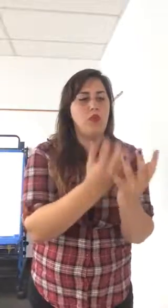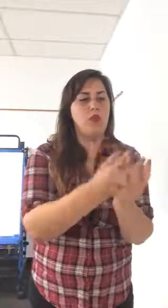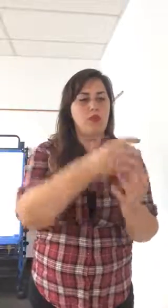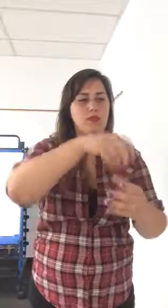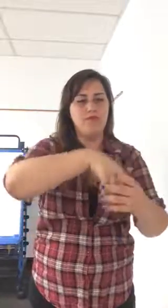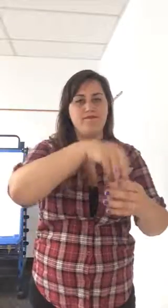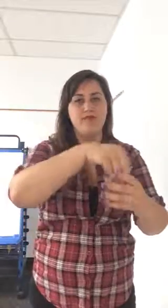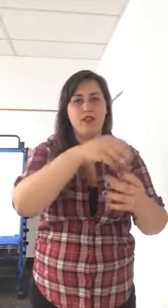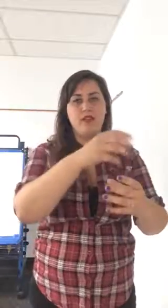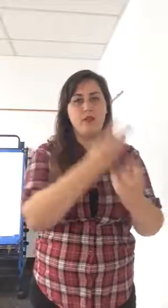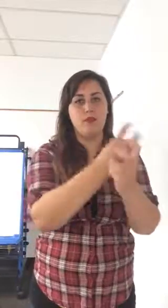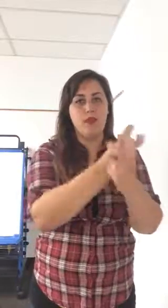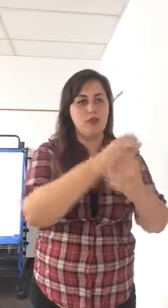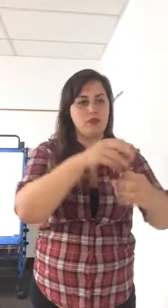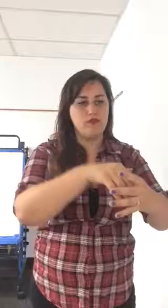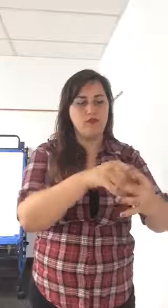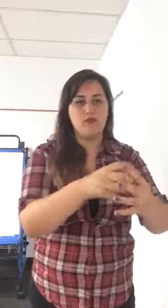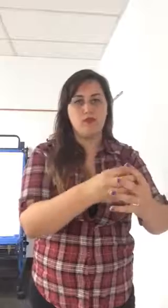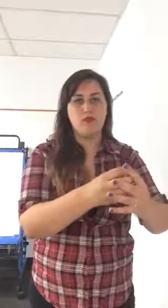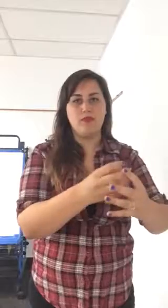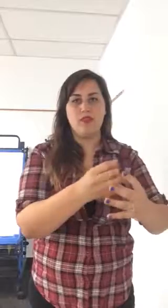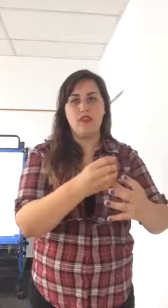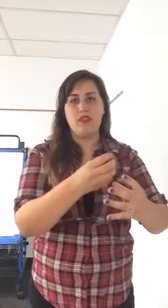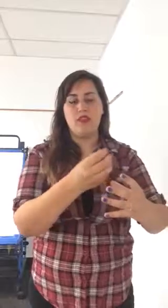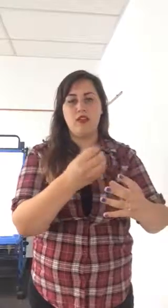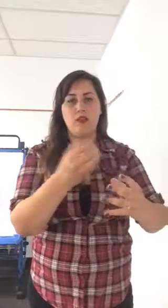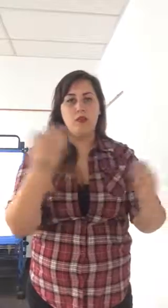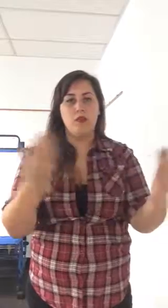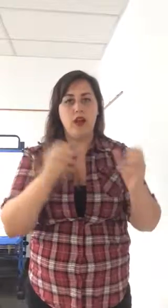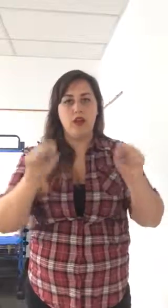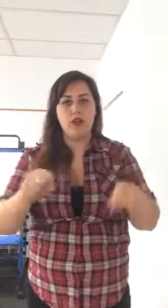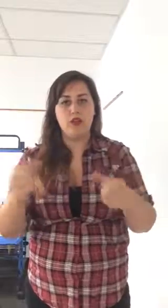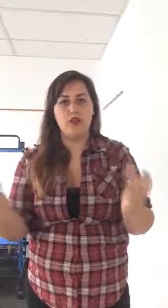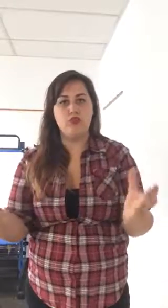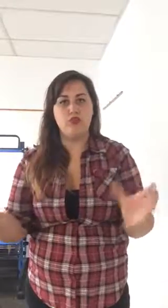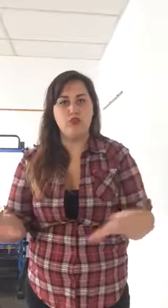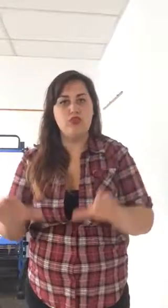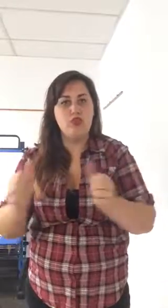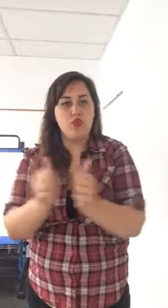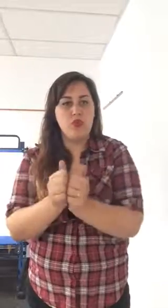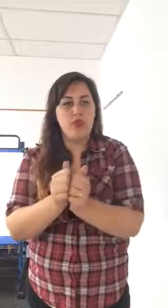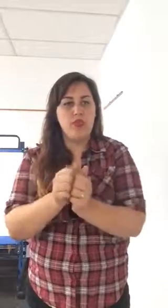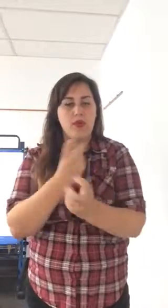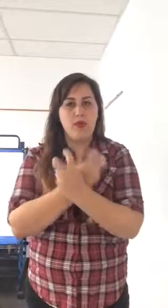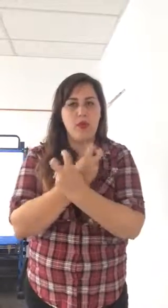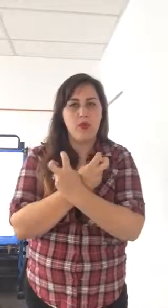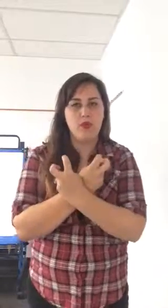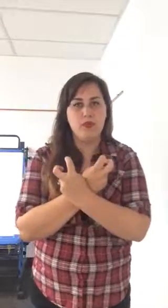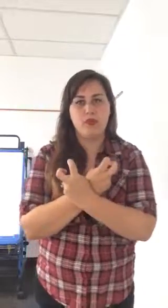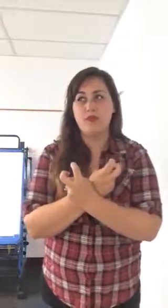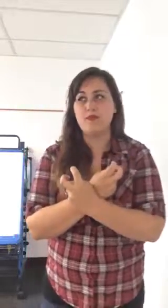out, or pulled out the minerals out of the bone, what could we do with the bone? If it isn't brittle or hard, what could we do?